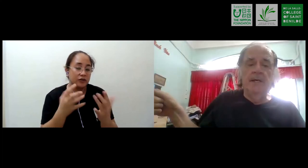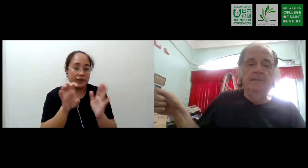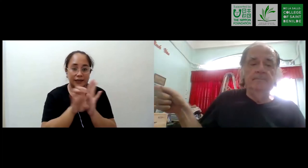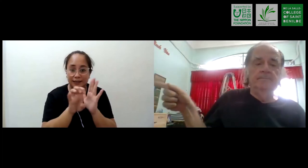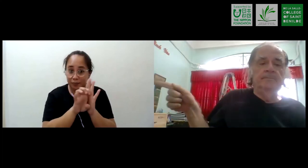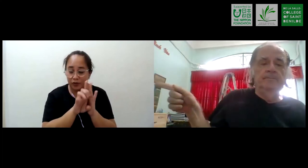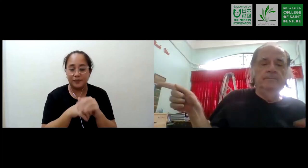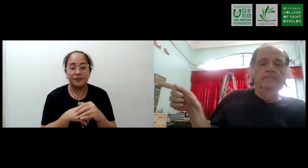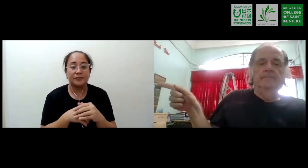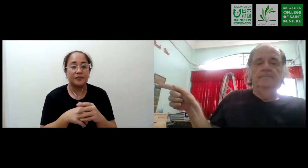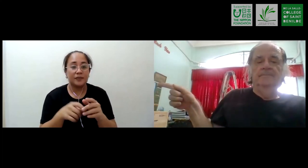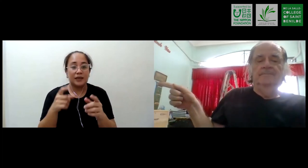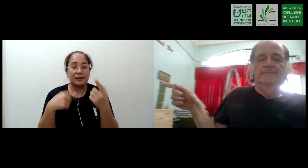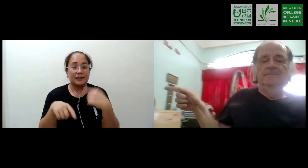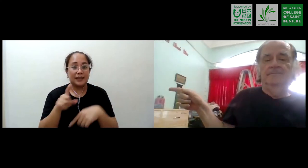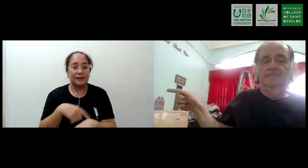this sign